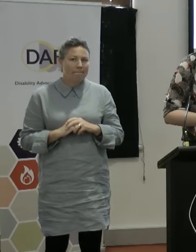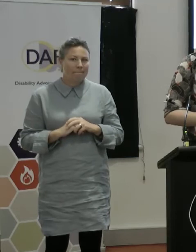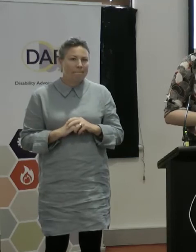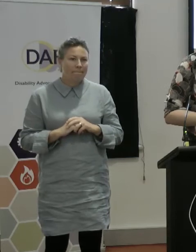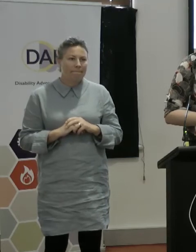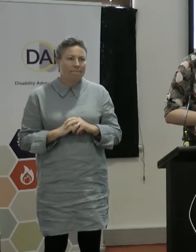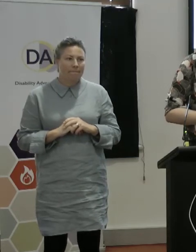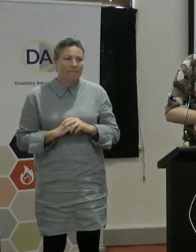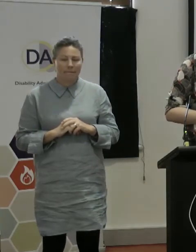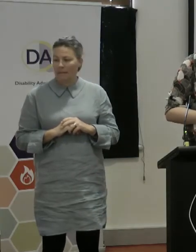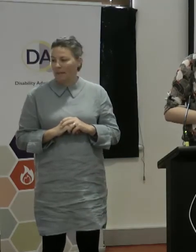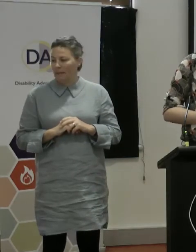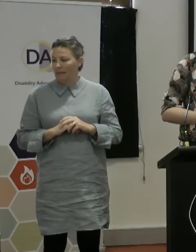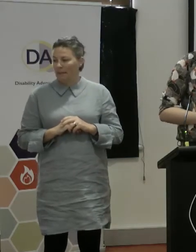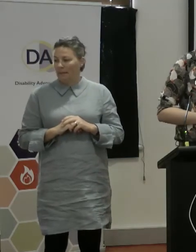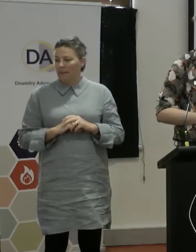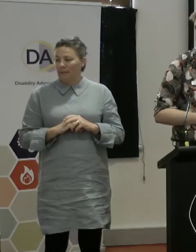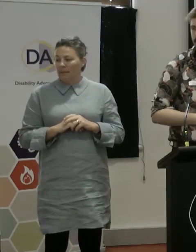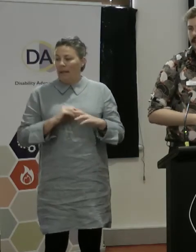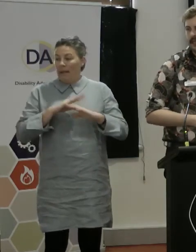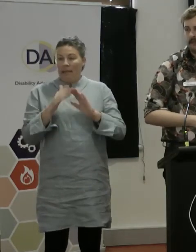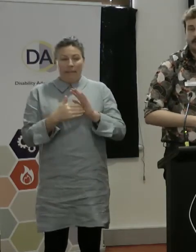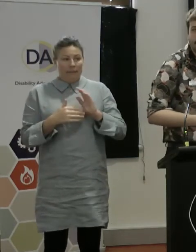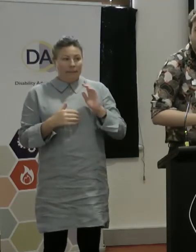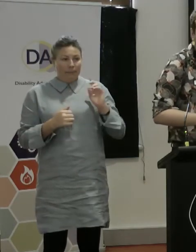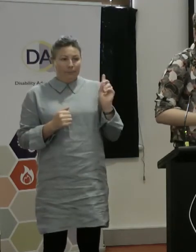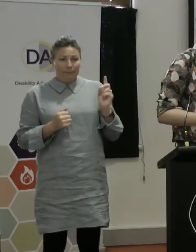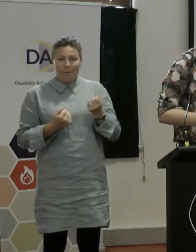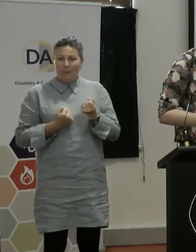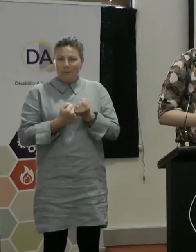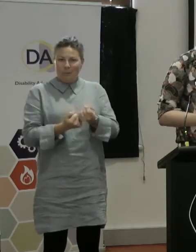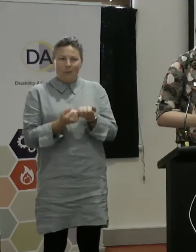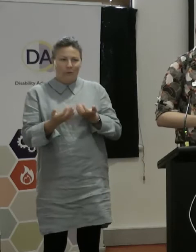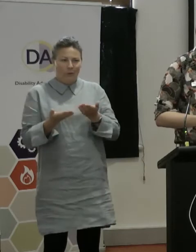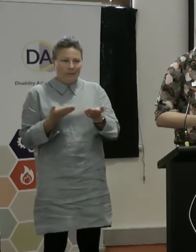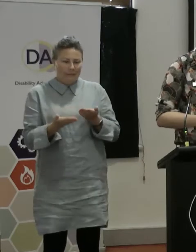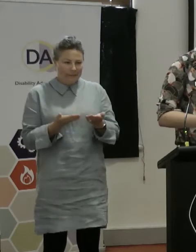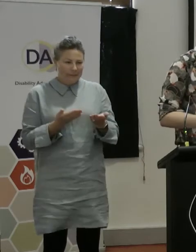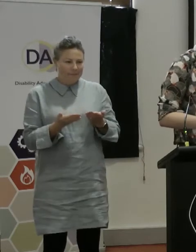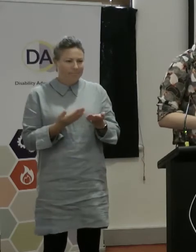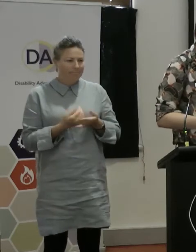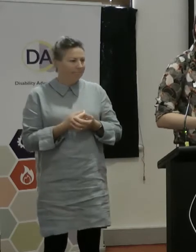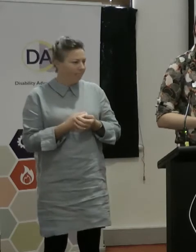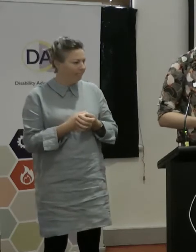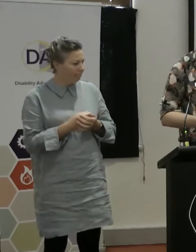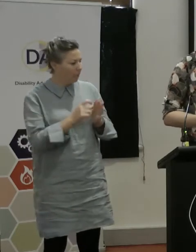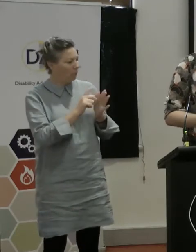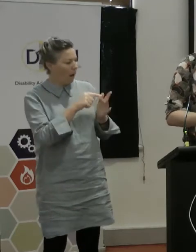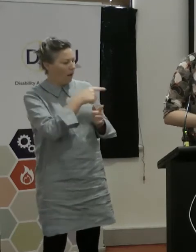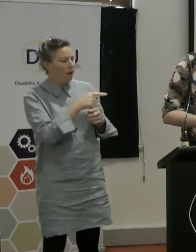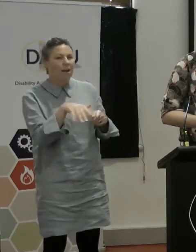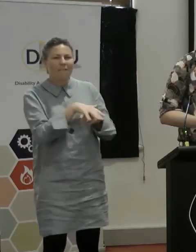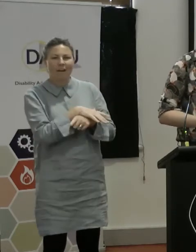The last sort of thing I really wanted to cover was the Redress Support Services, which Di has helpfully covered,